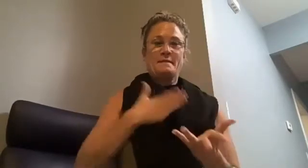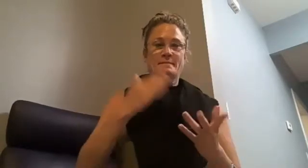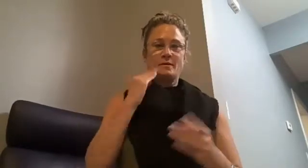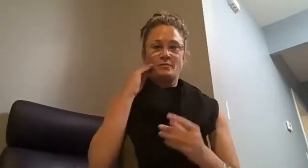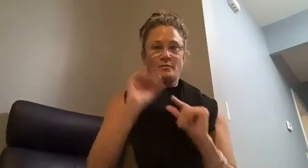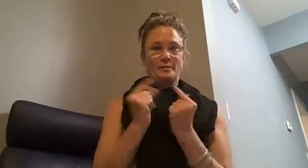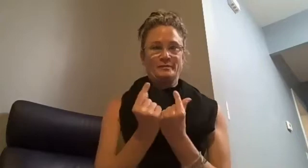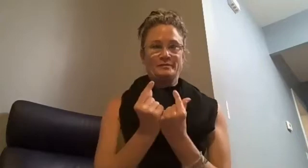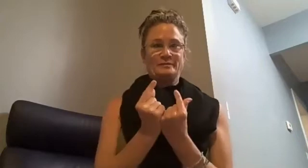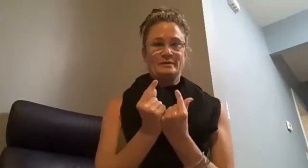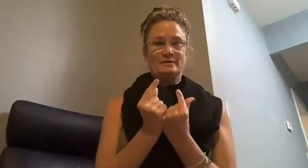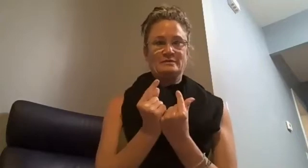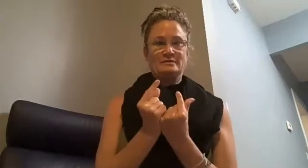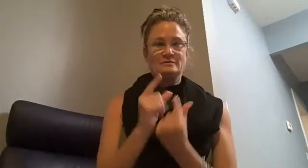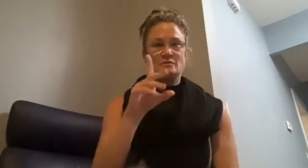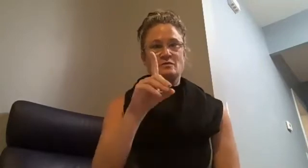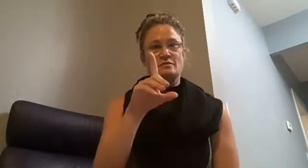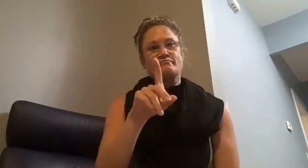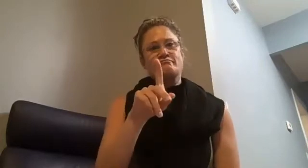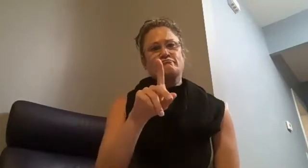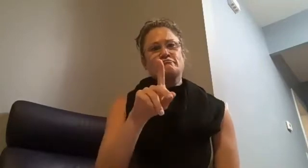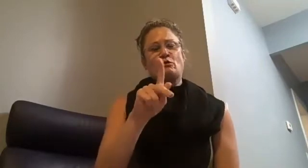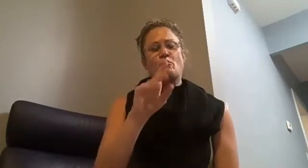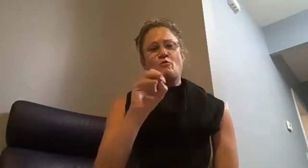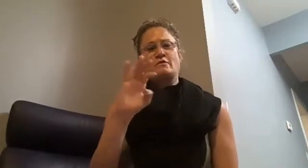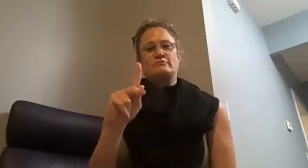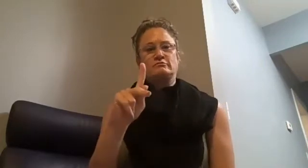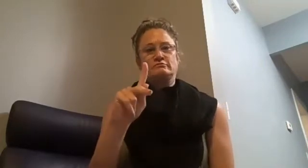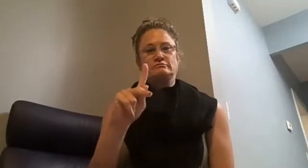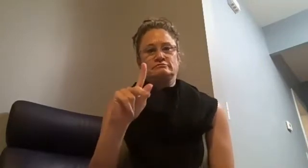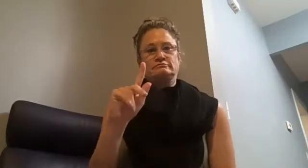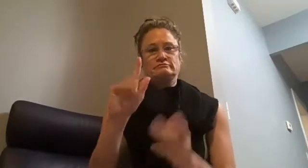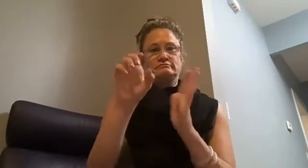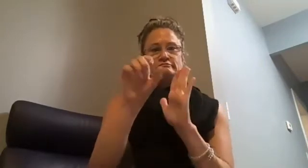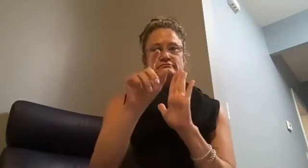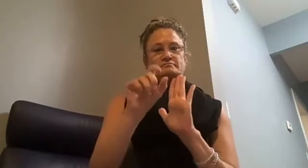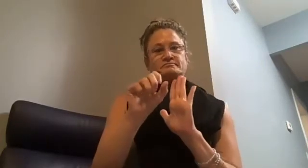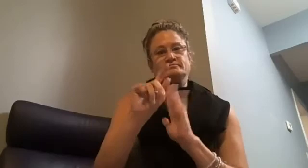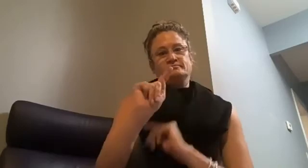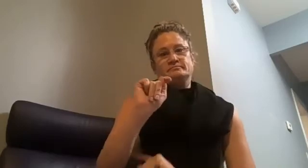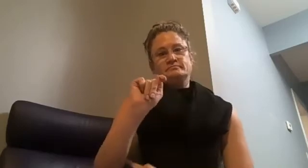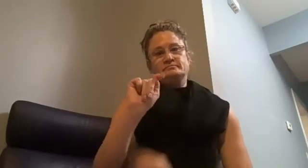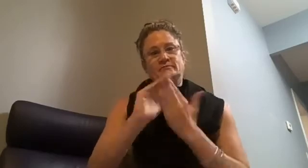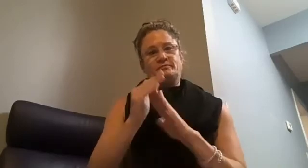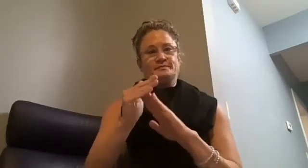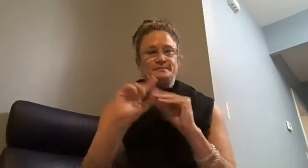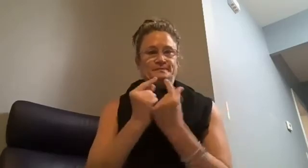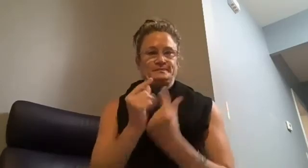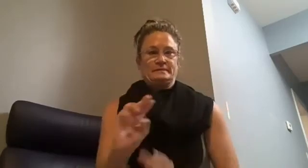Corktown group on Mondays, and we're a great group, and I've enjoyed being part of